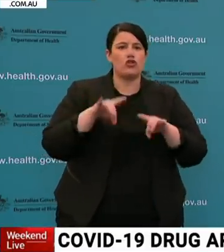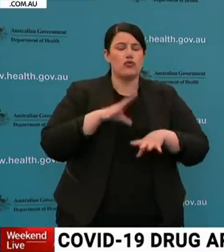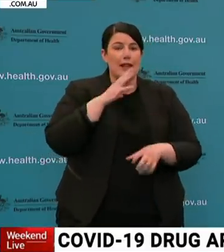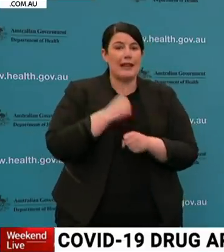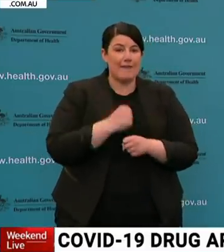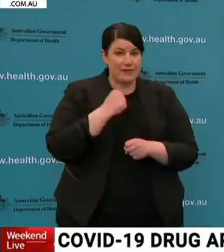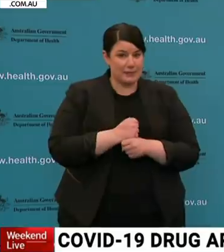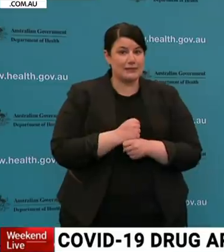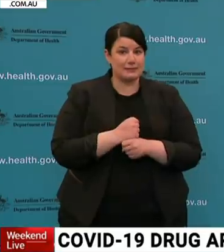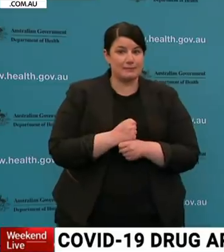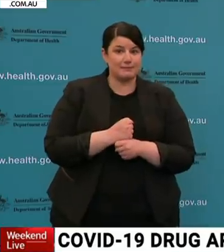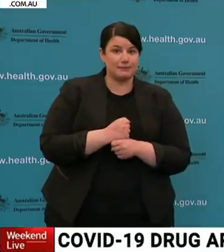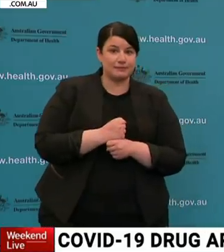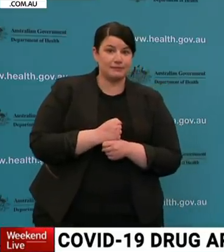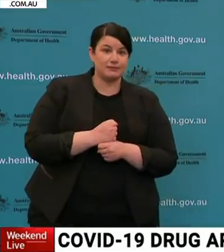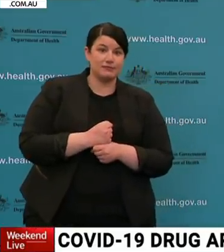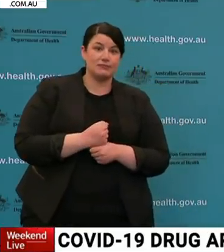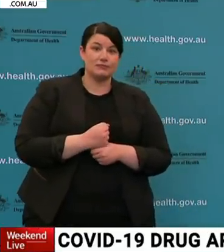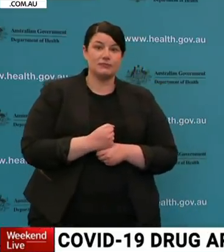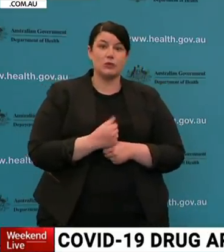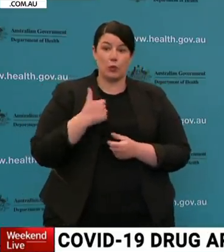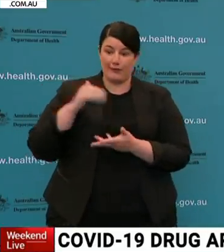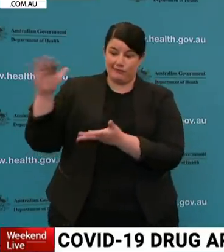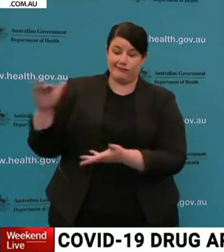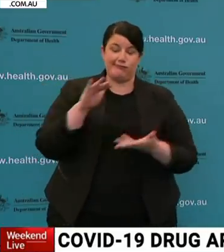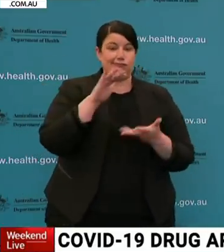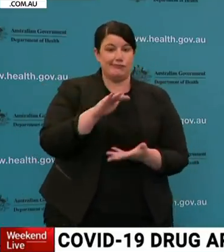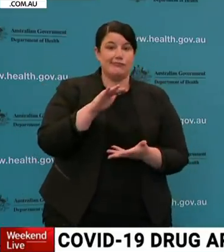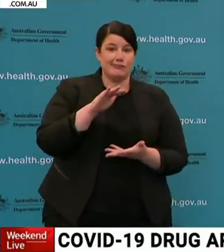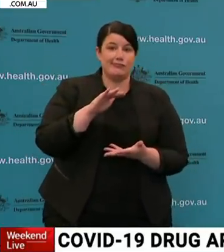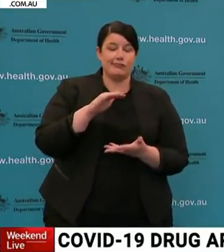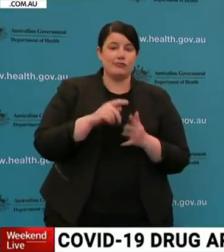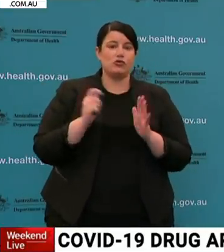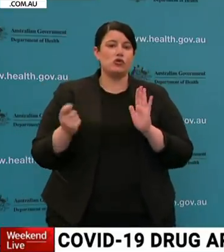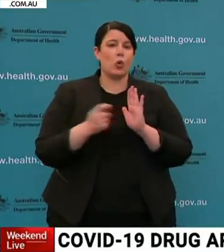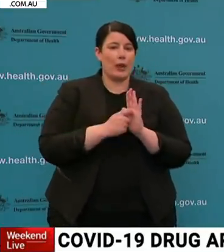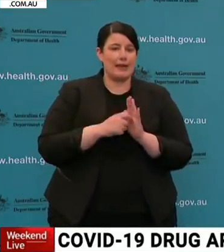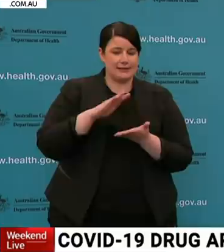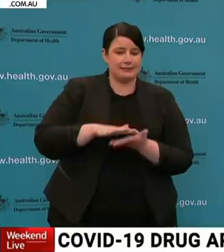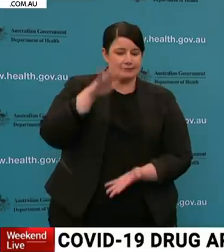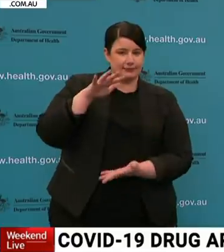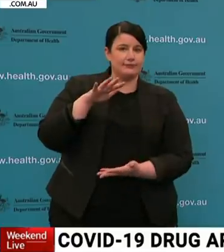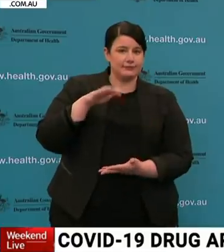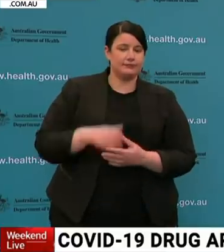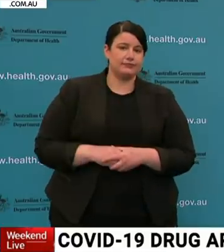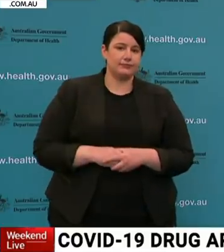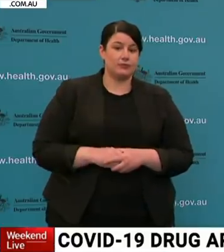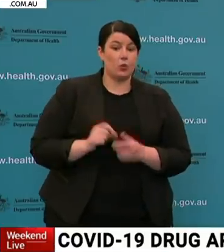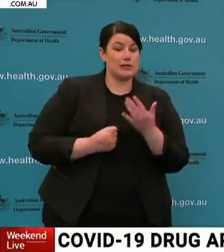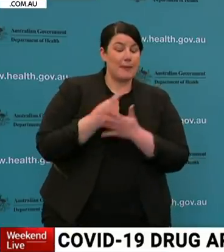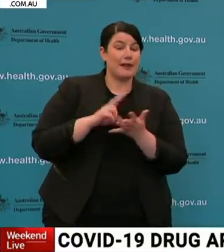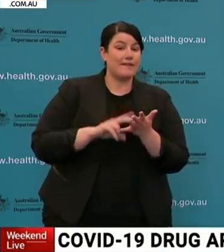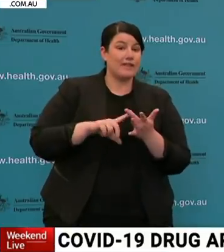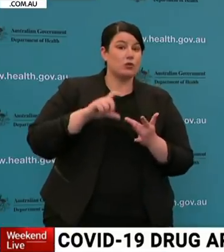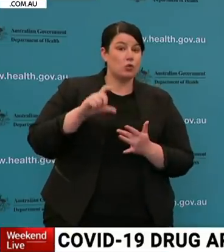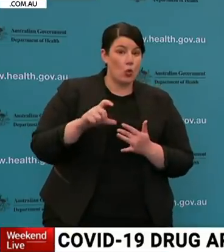current supply within the national stockpile is a donated supply from Gilead. In light of what's going on in Victoria, we will